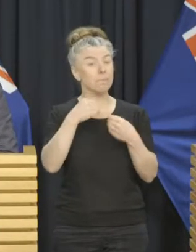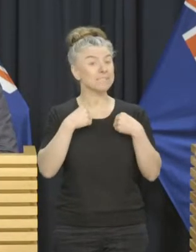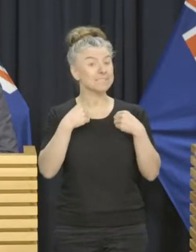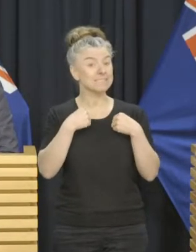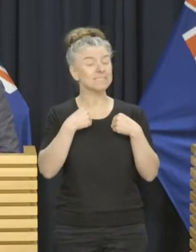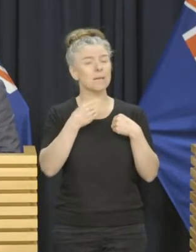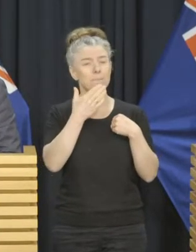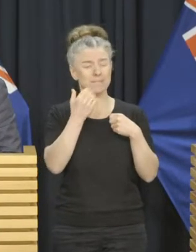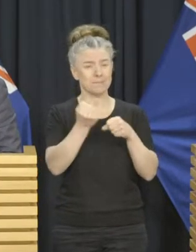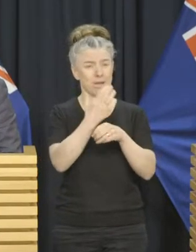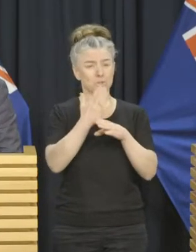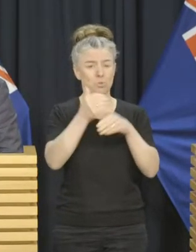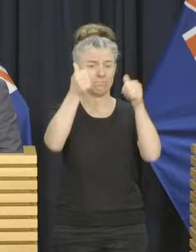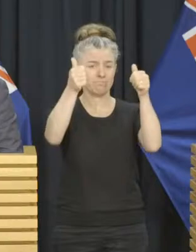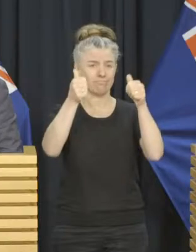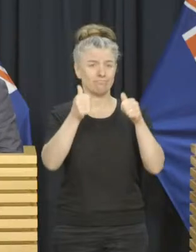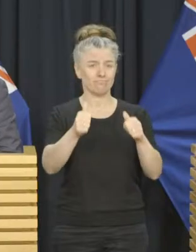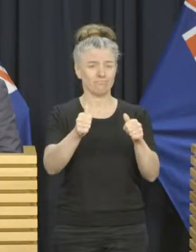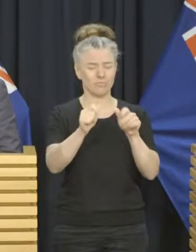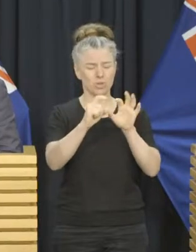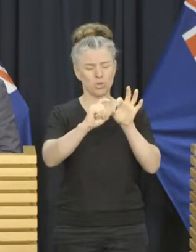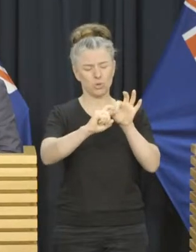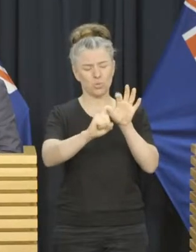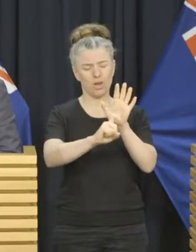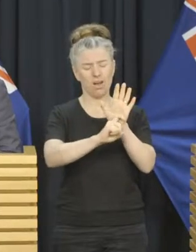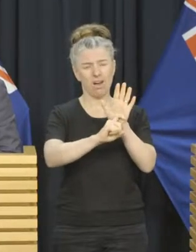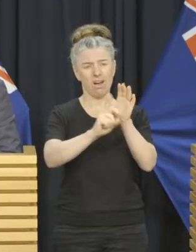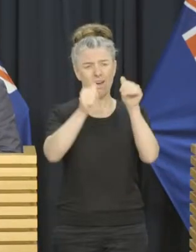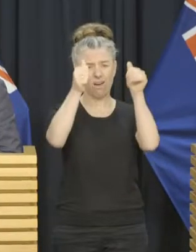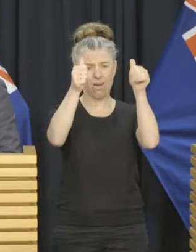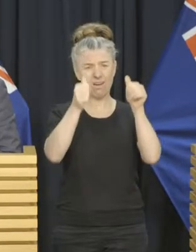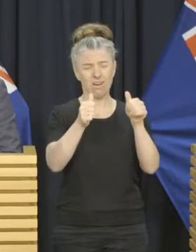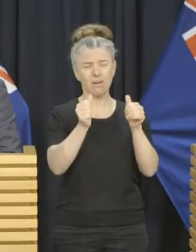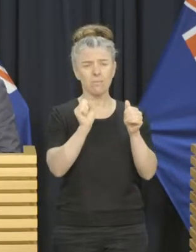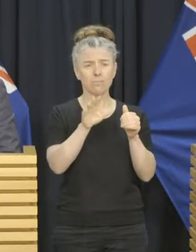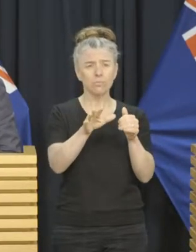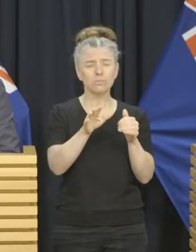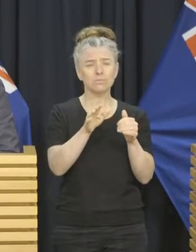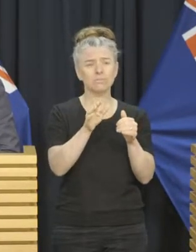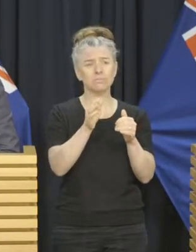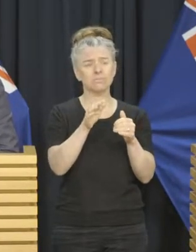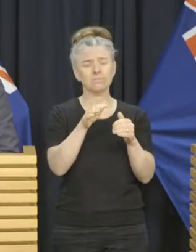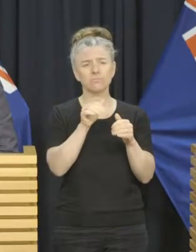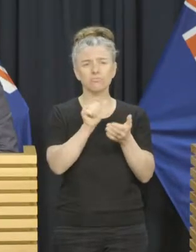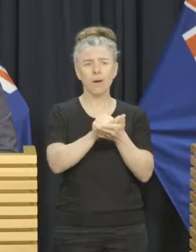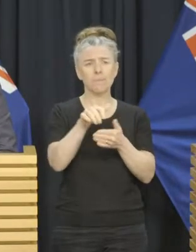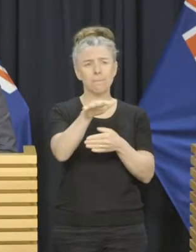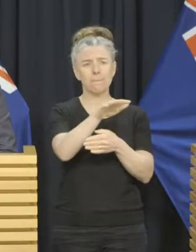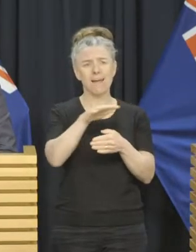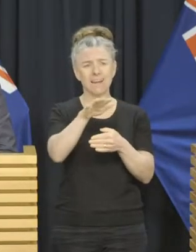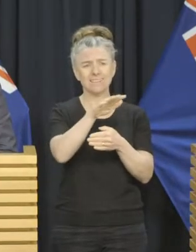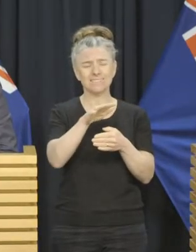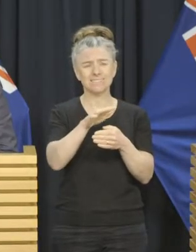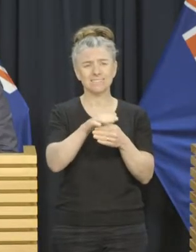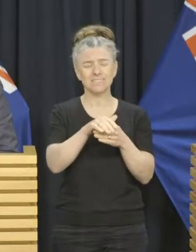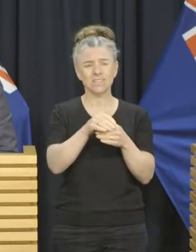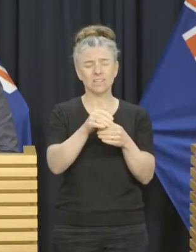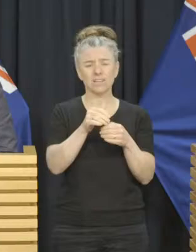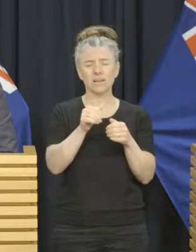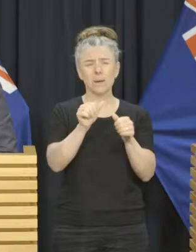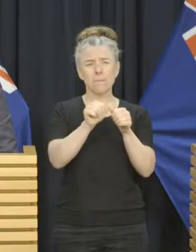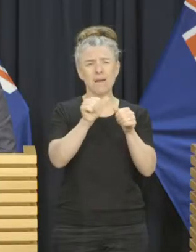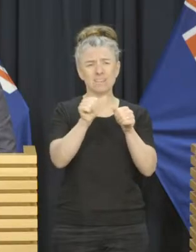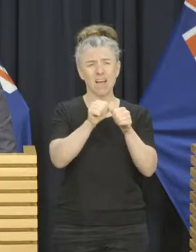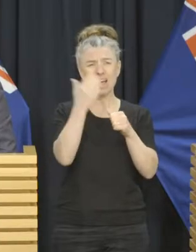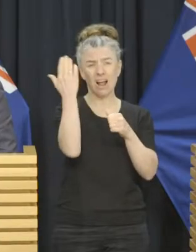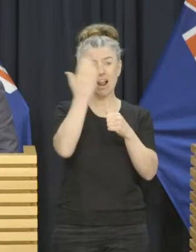your QR code on display in an accessible place for customers. We've had some feedback that it works better if it is in front of rather than